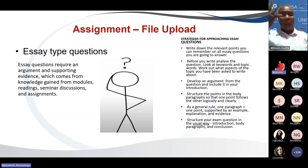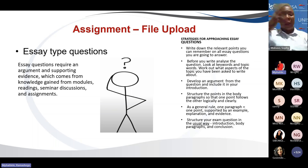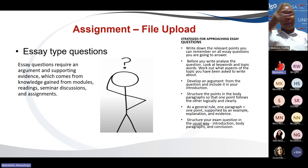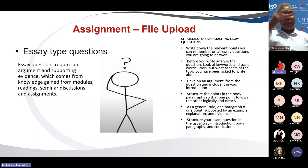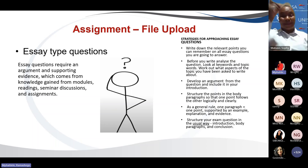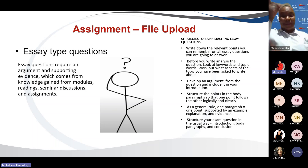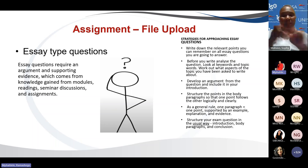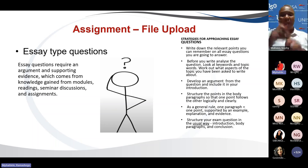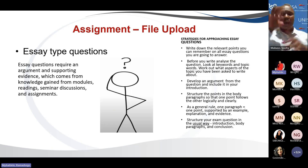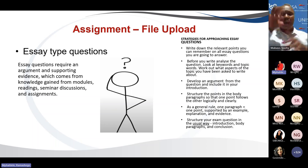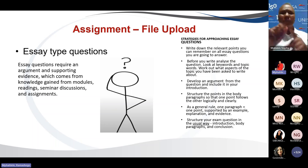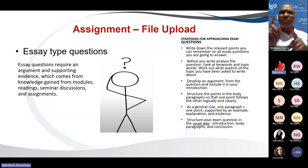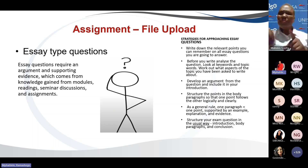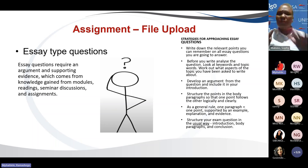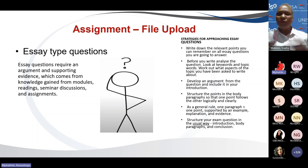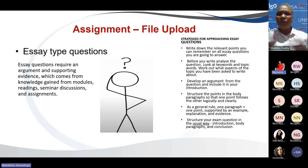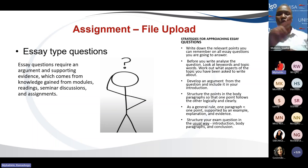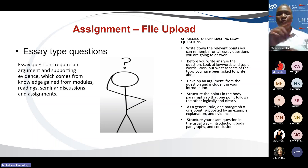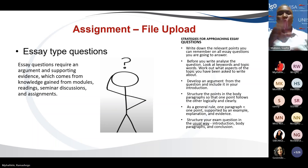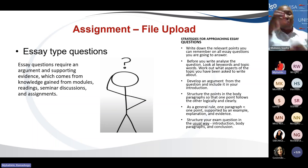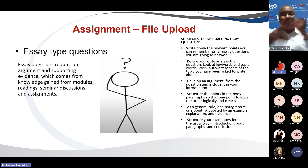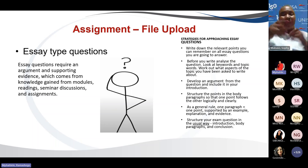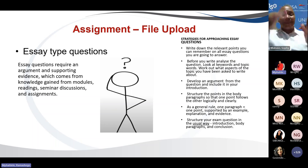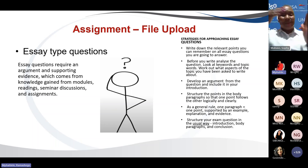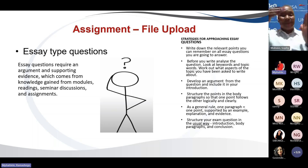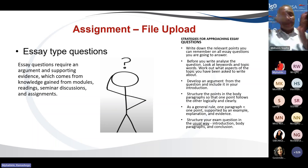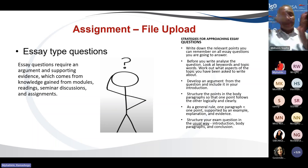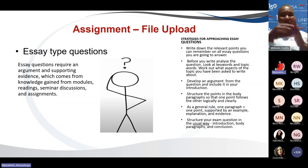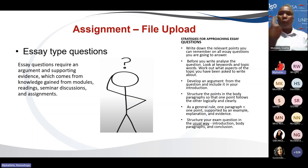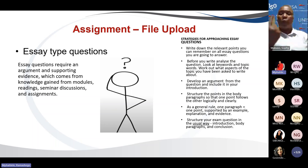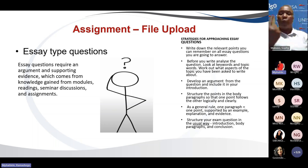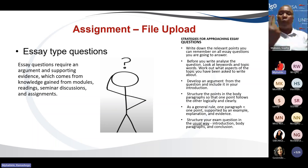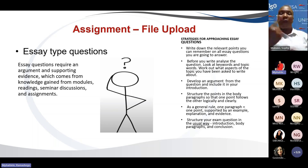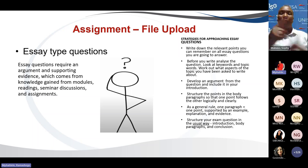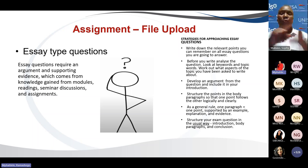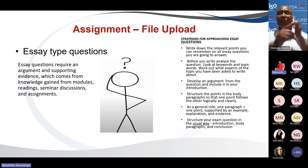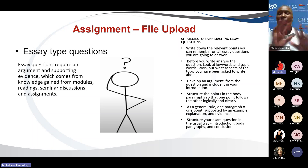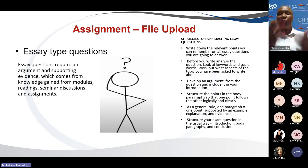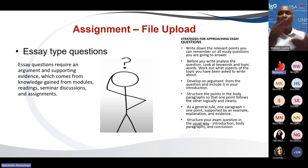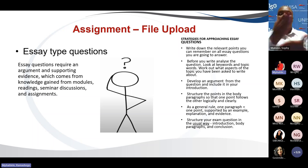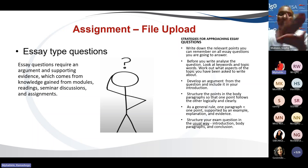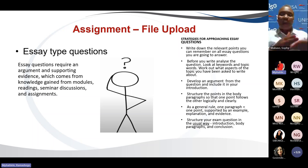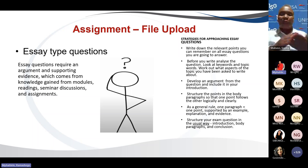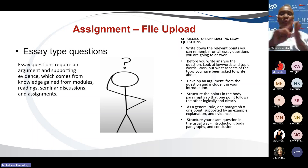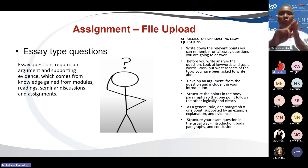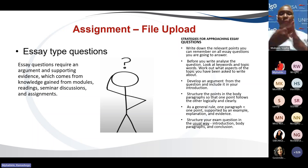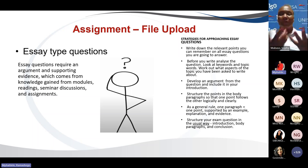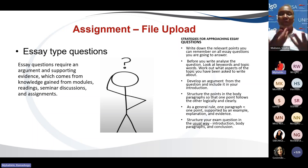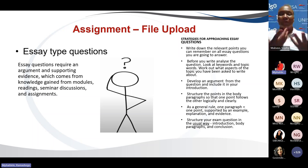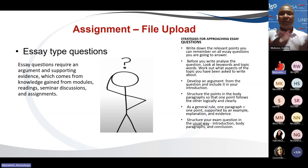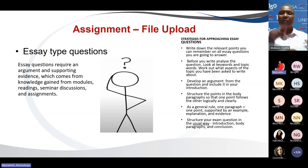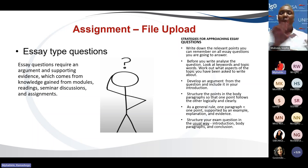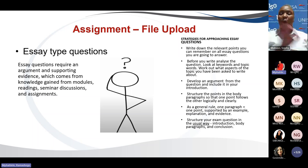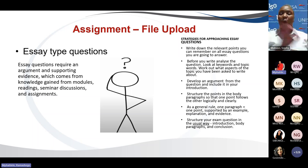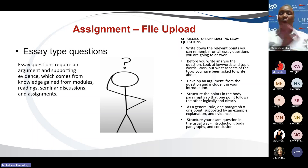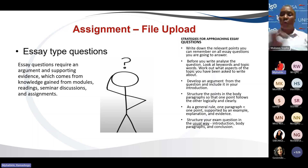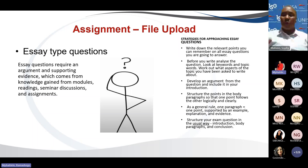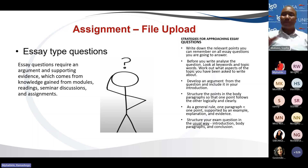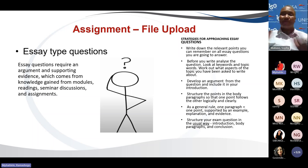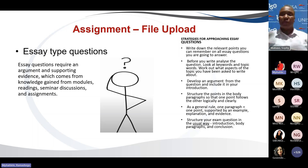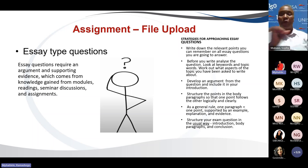can find from your discussion is only 1 point or half a point. So once you have